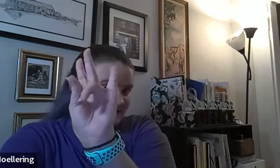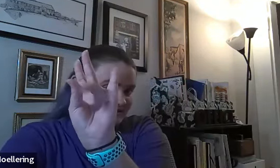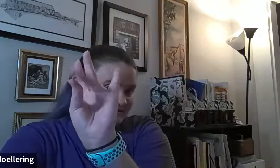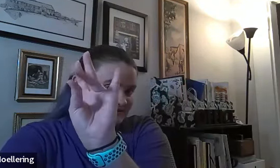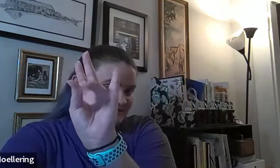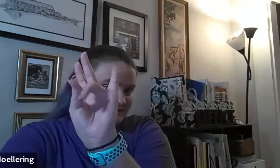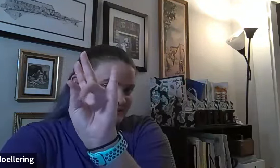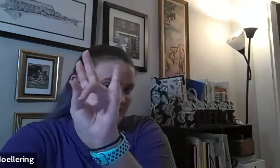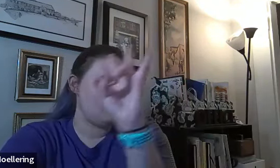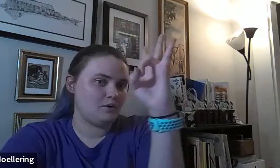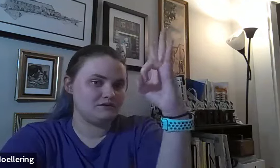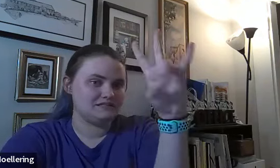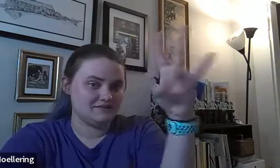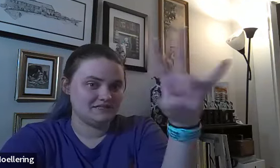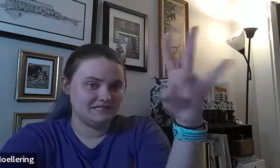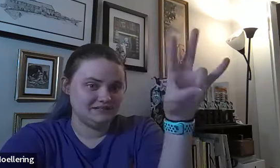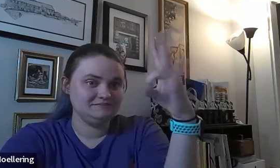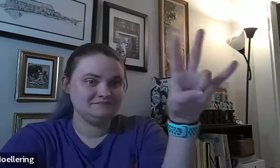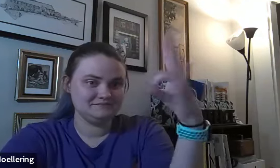17 or 17.